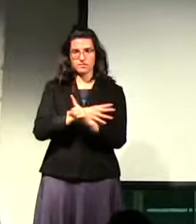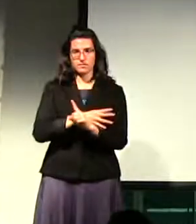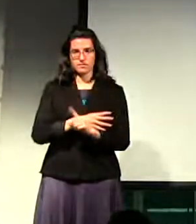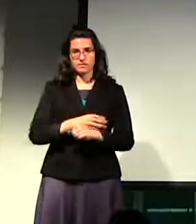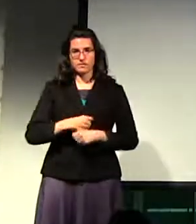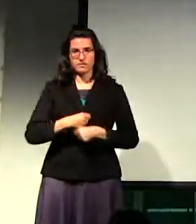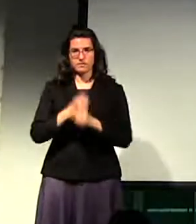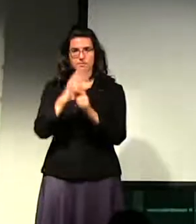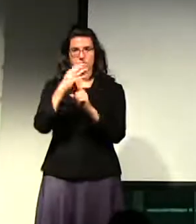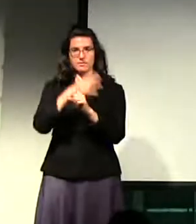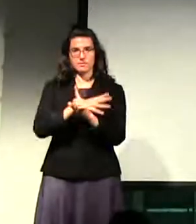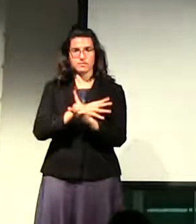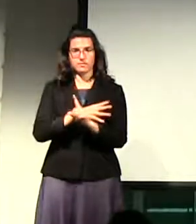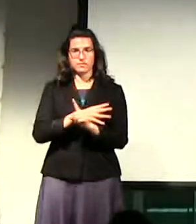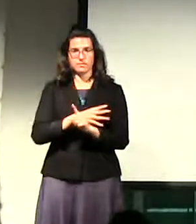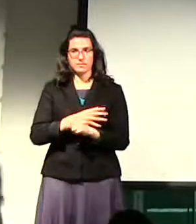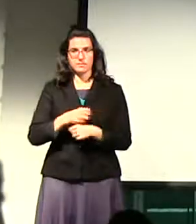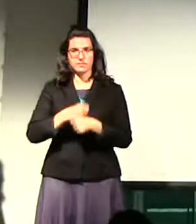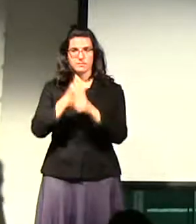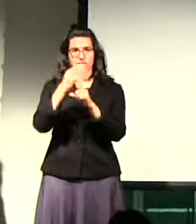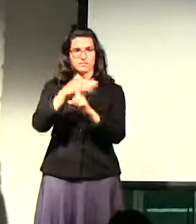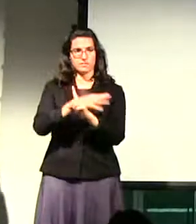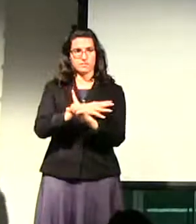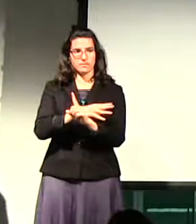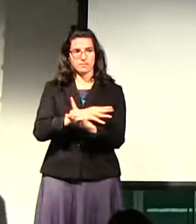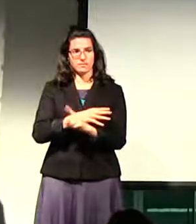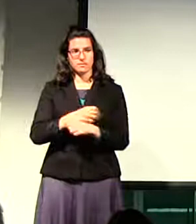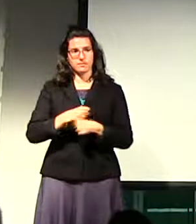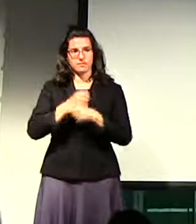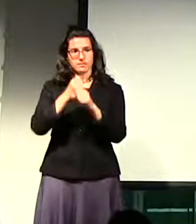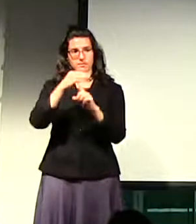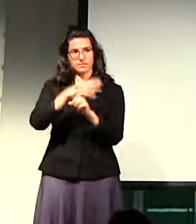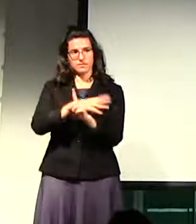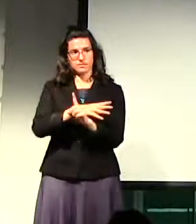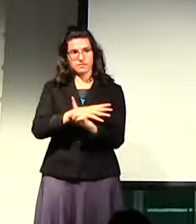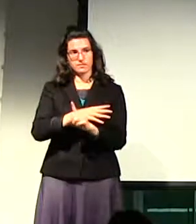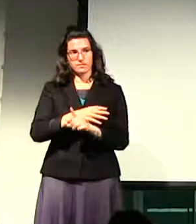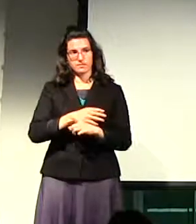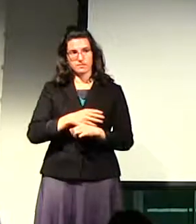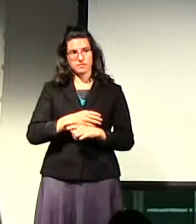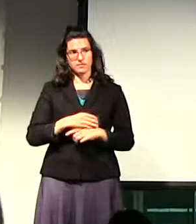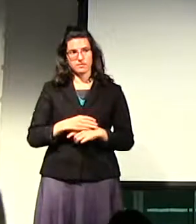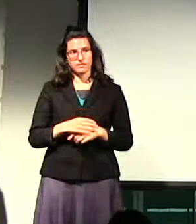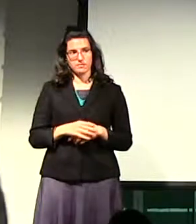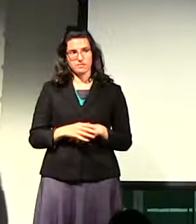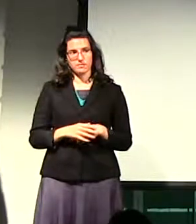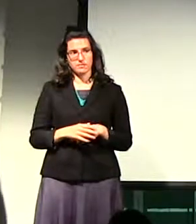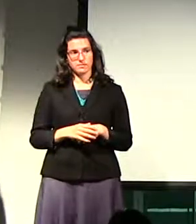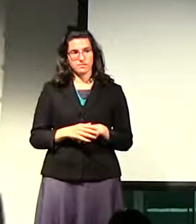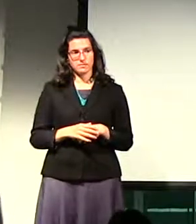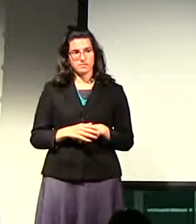forming, forming, forming, forming.